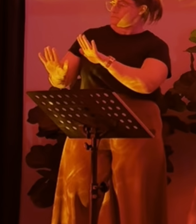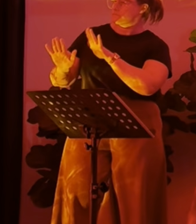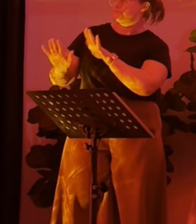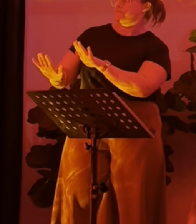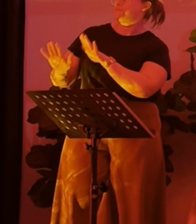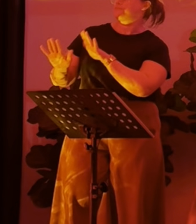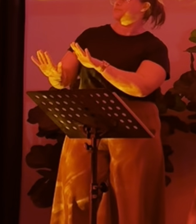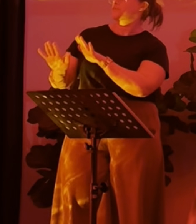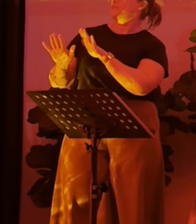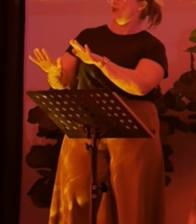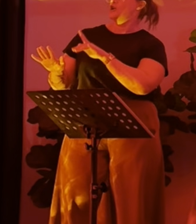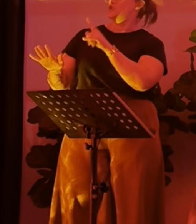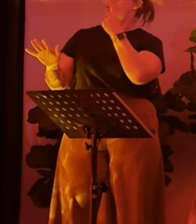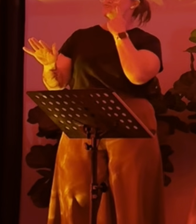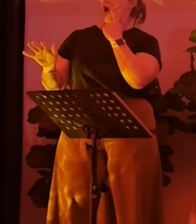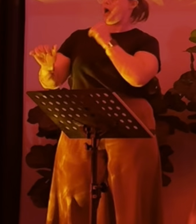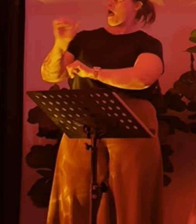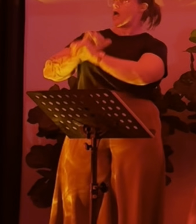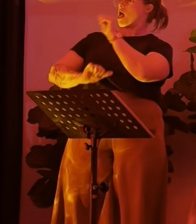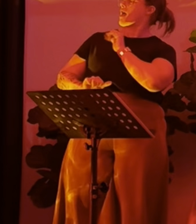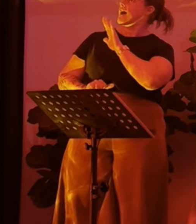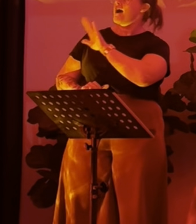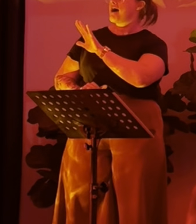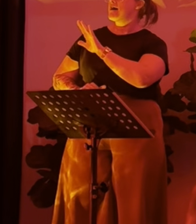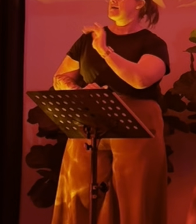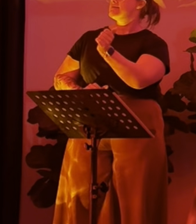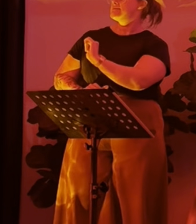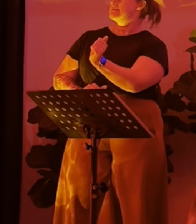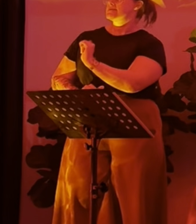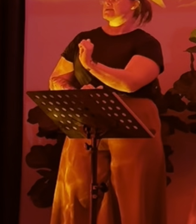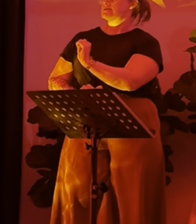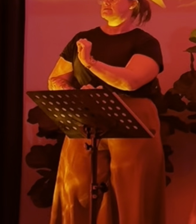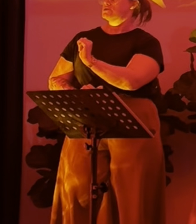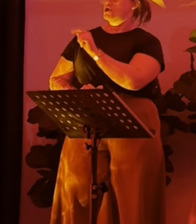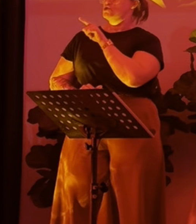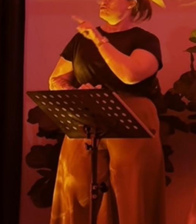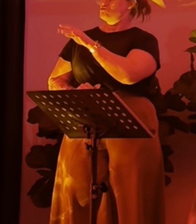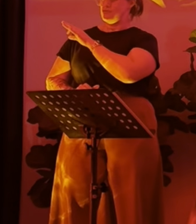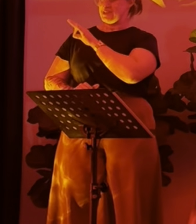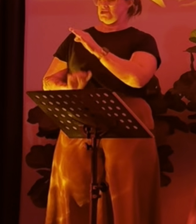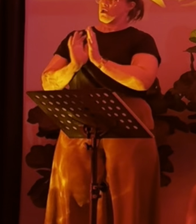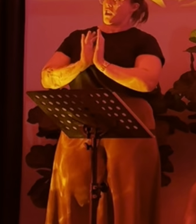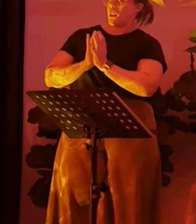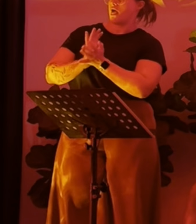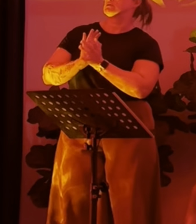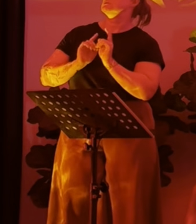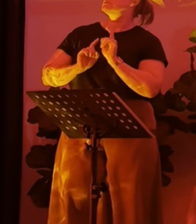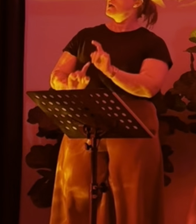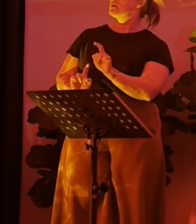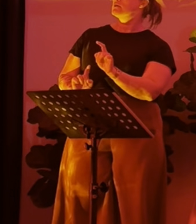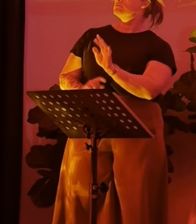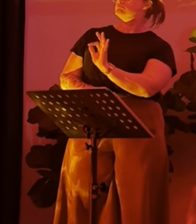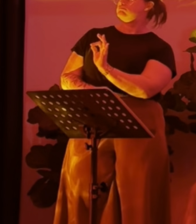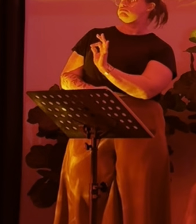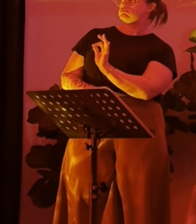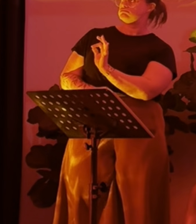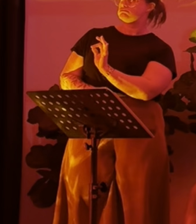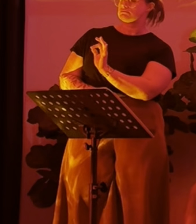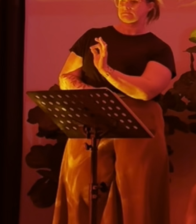take. You're trying to push me away. No, don't you push me away. And you ain't got to convince me that you need me to stay.